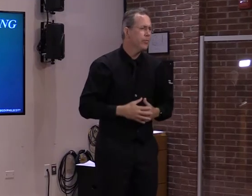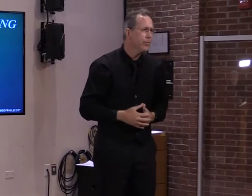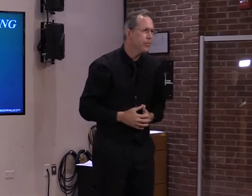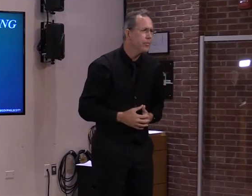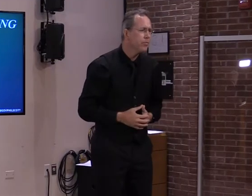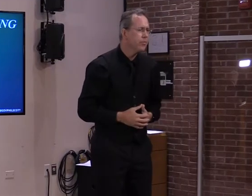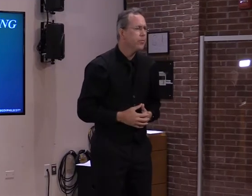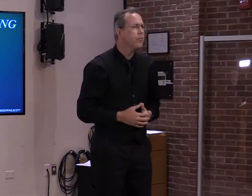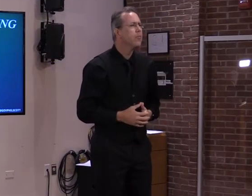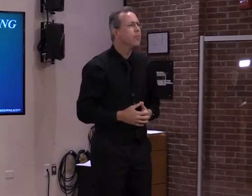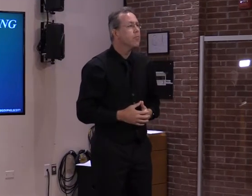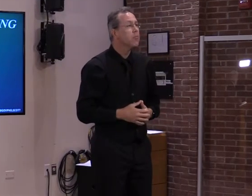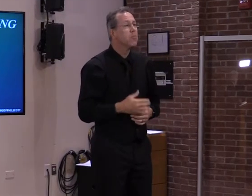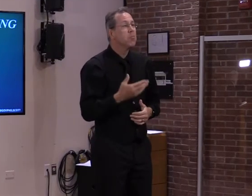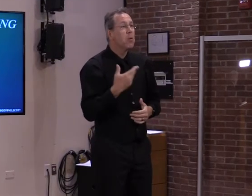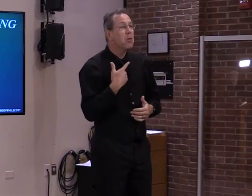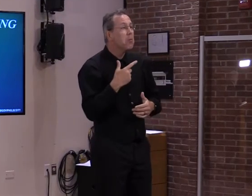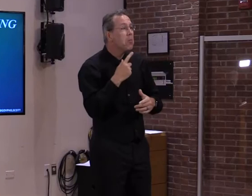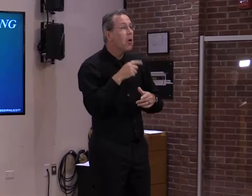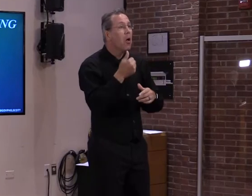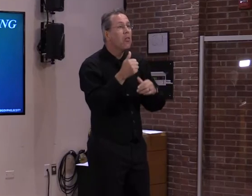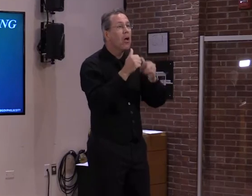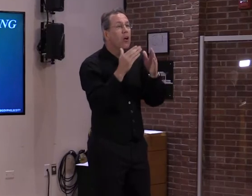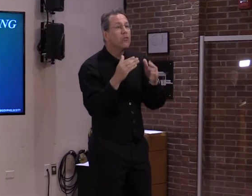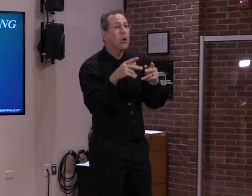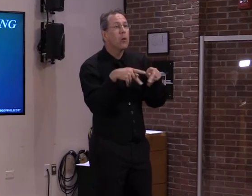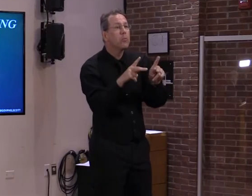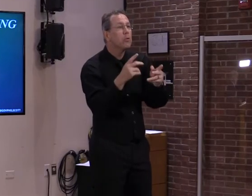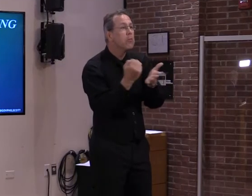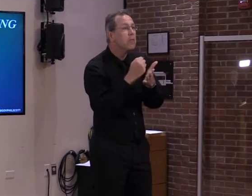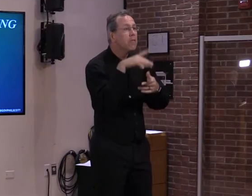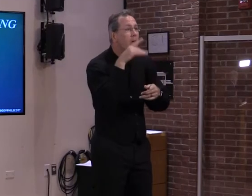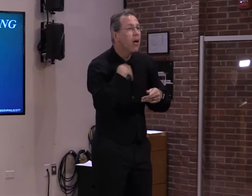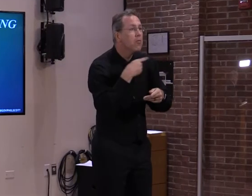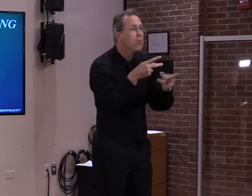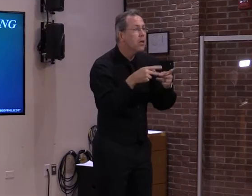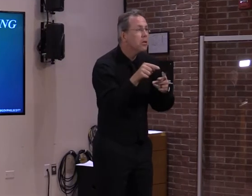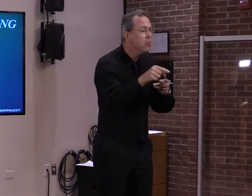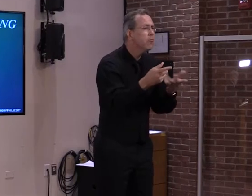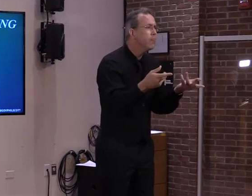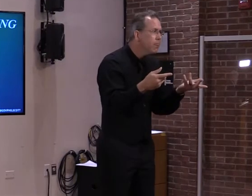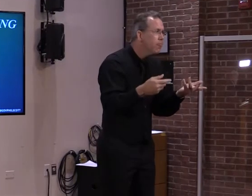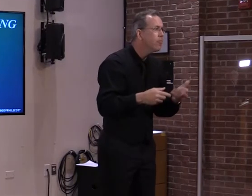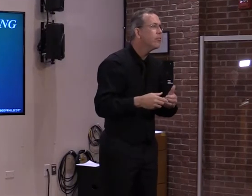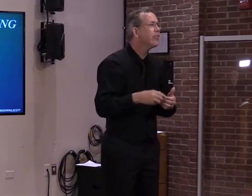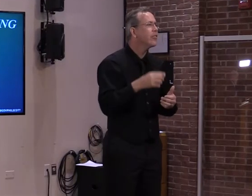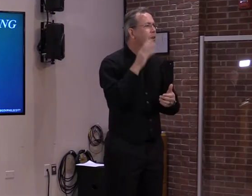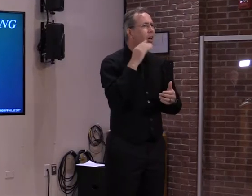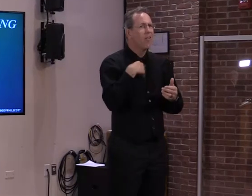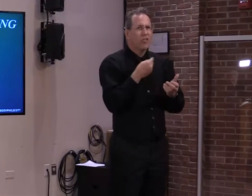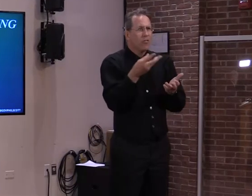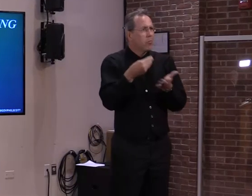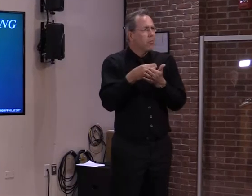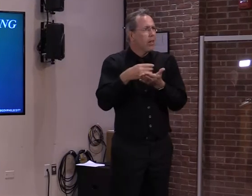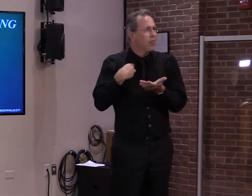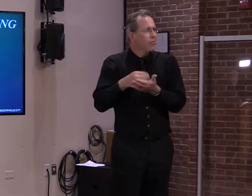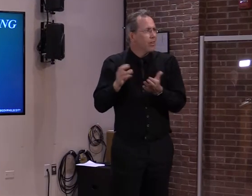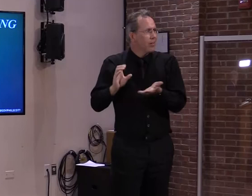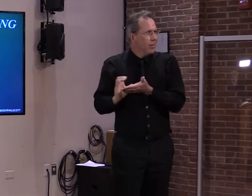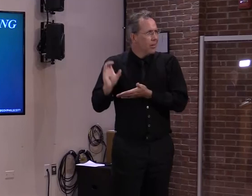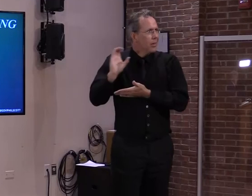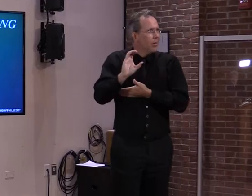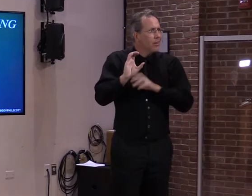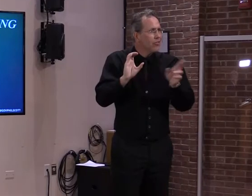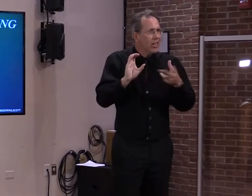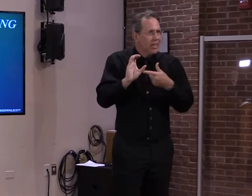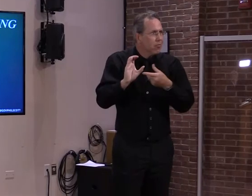other housing opportunities. We have multi-millions of dollars of housing rental subsidies that can be used as well.